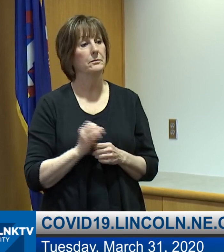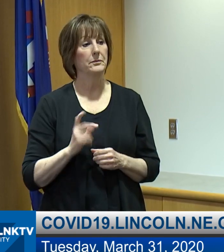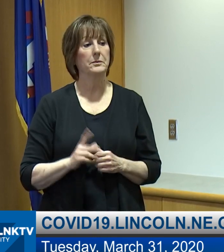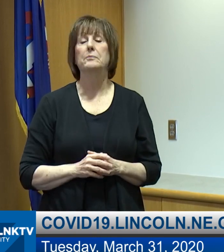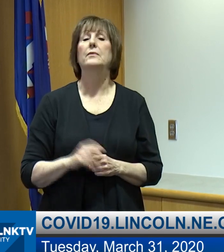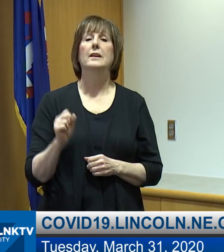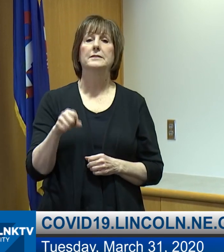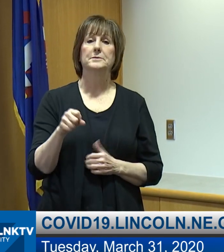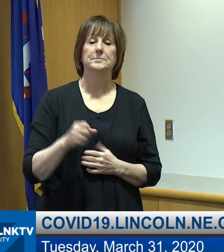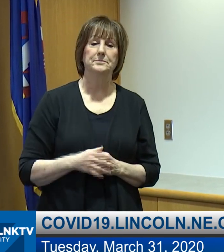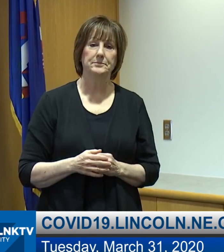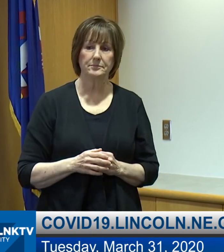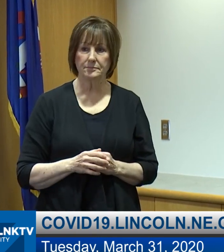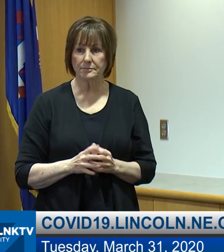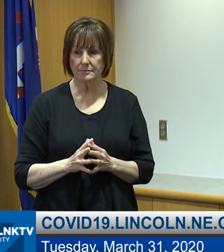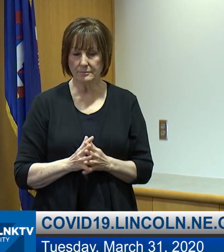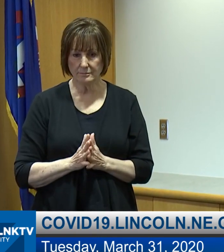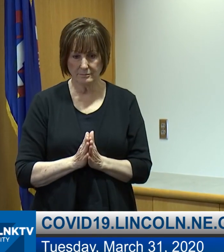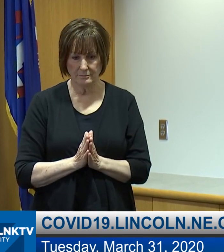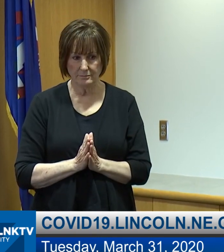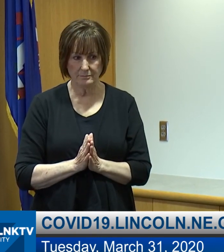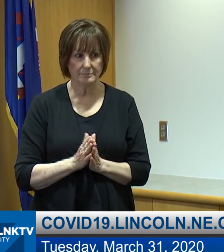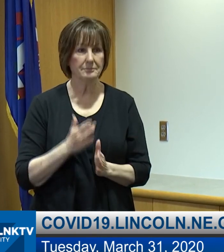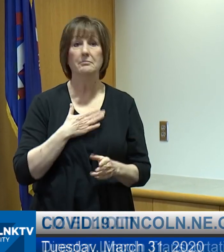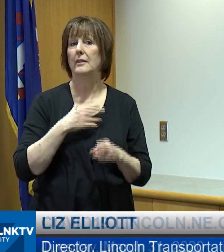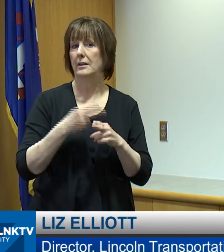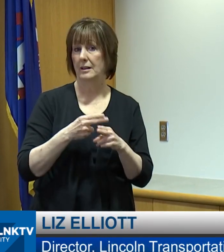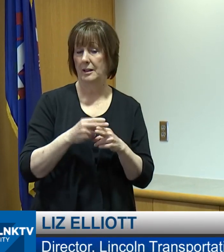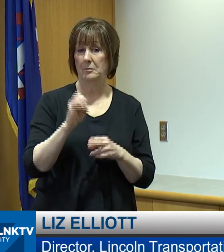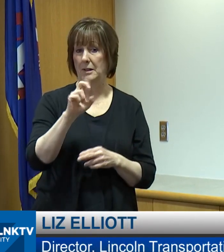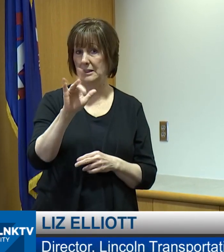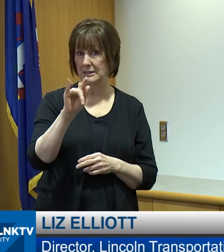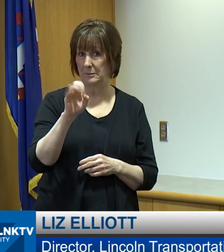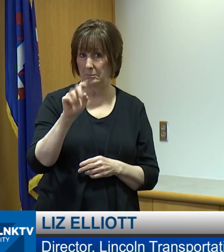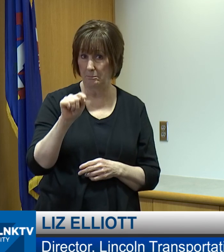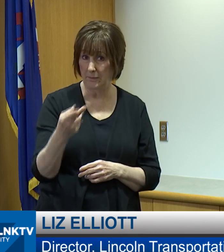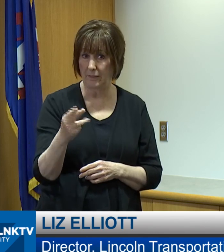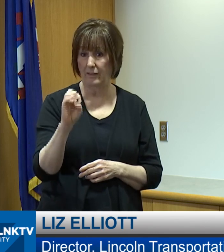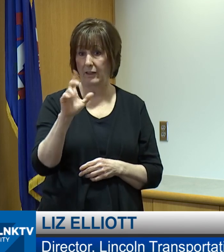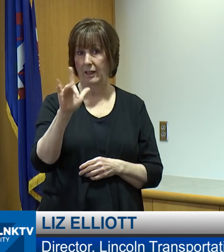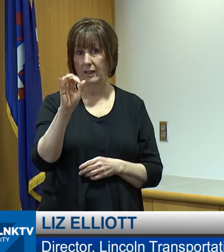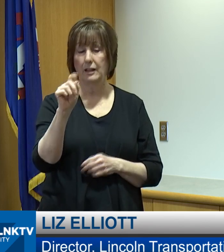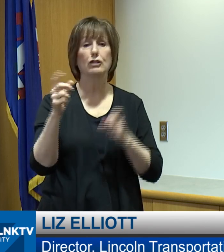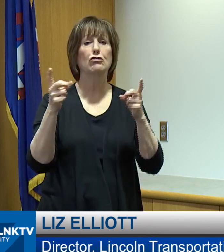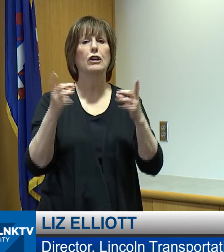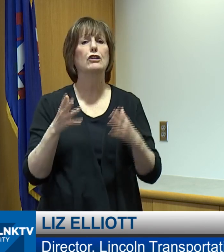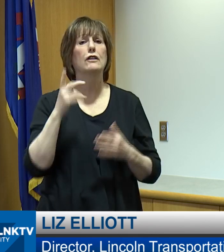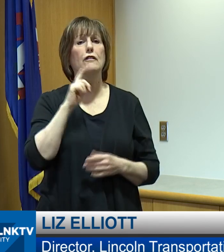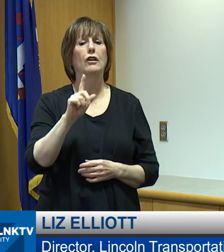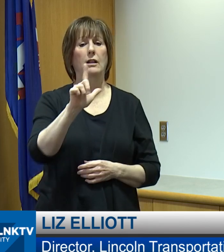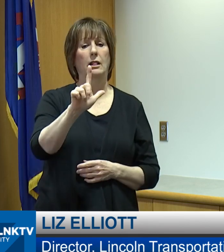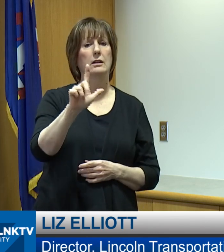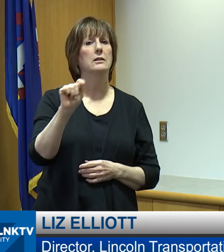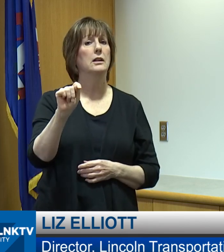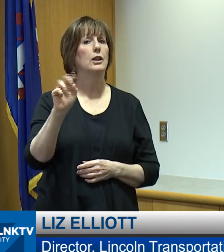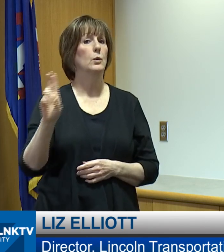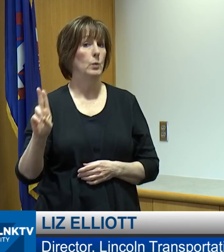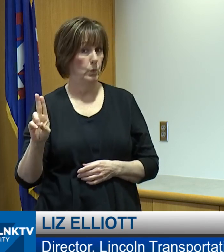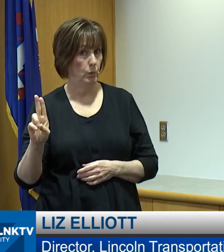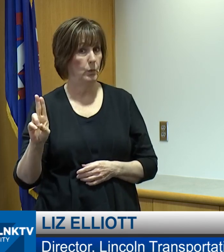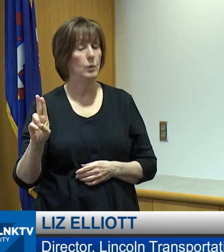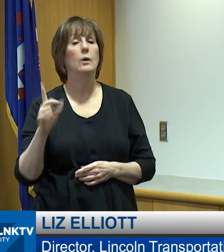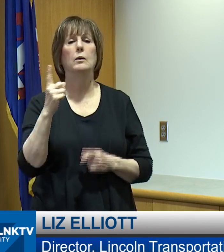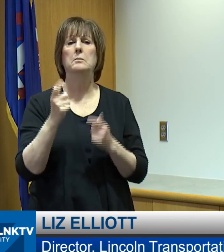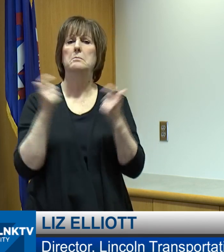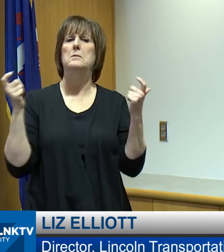Oh, yes. My name is Elizabeth Elliott, and I am the director for LTU. One of